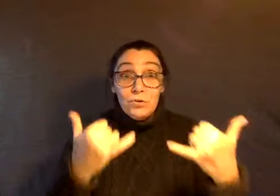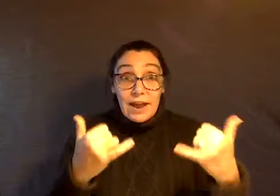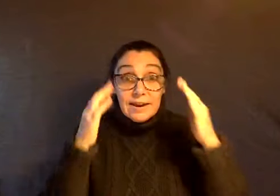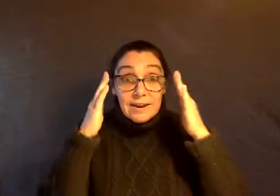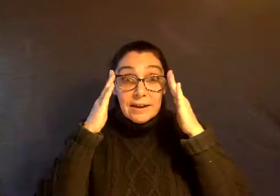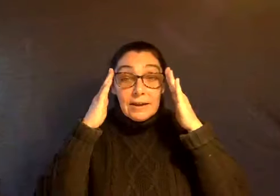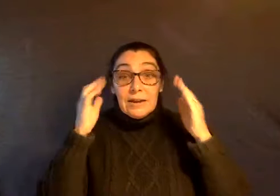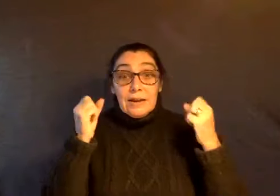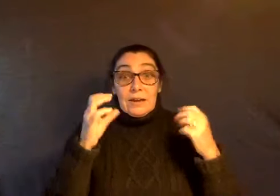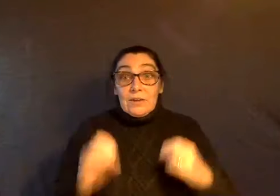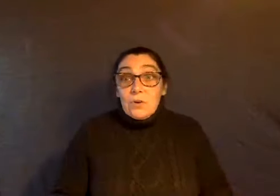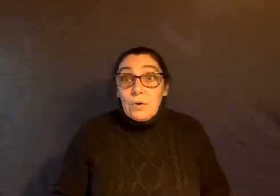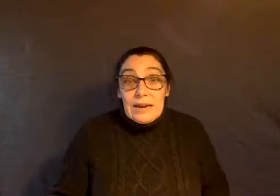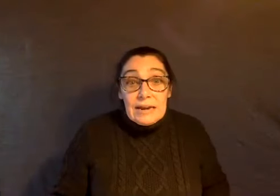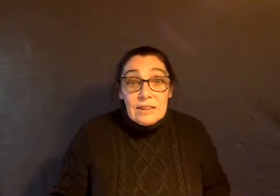today. So in the